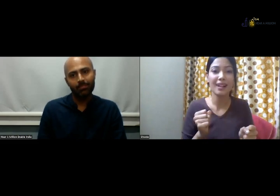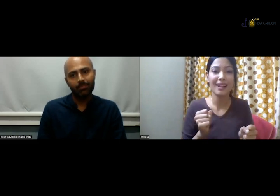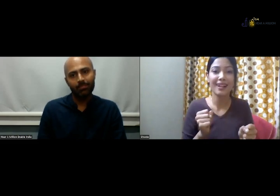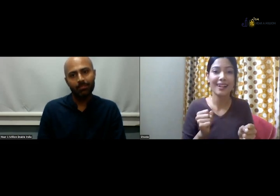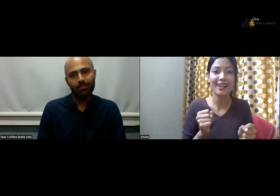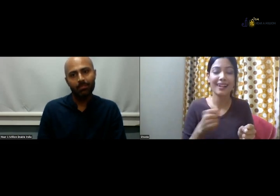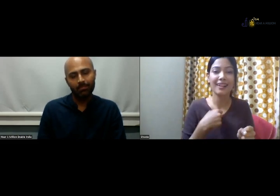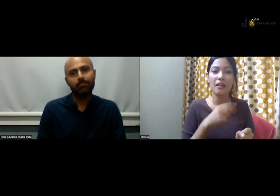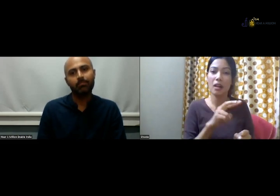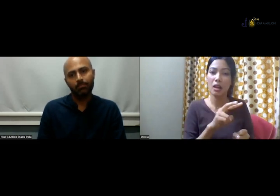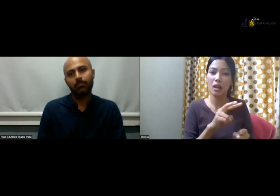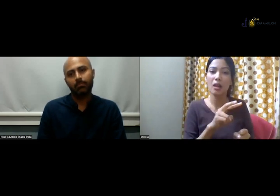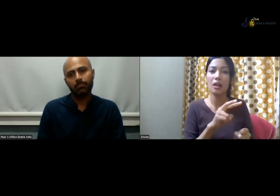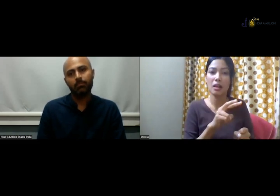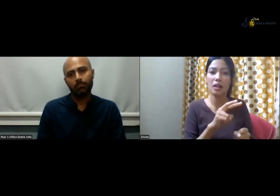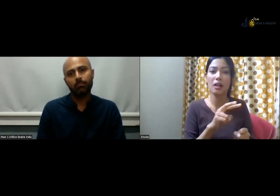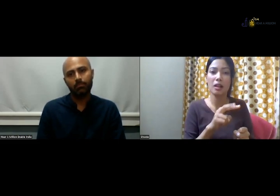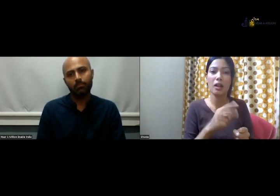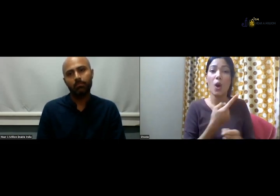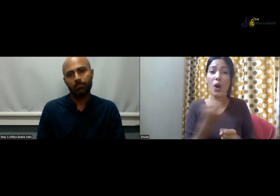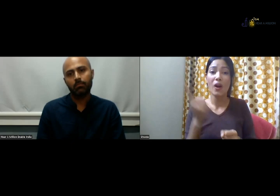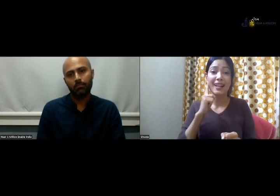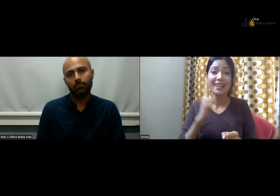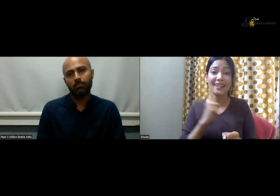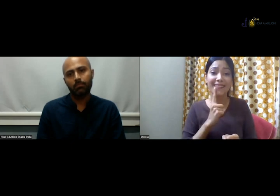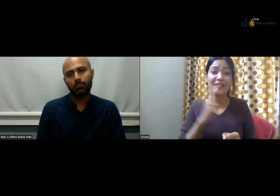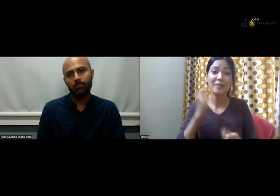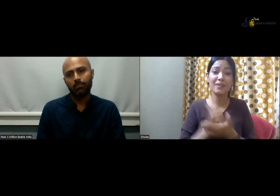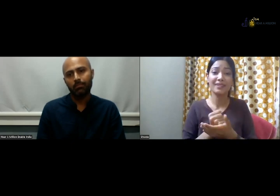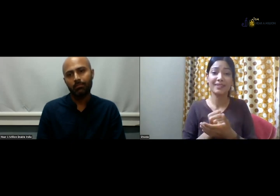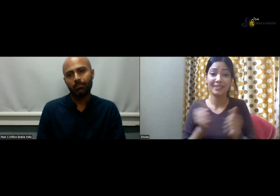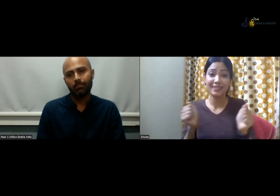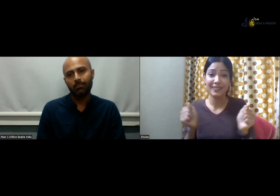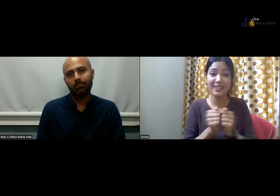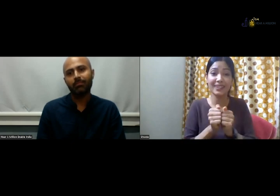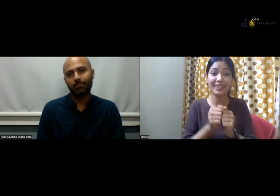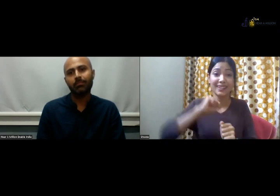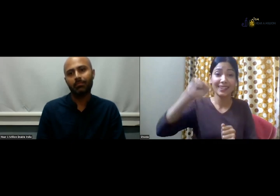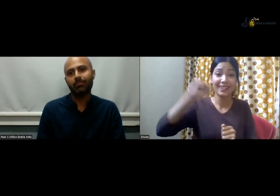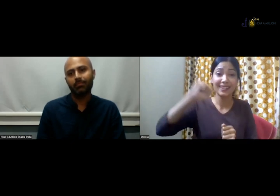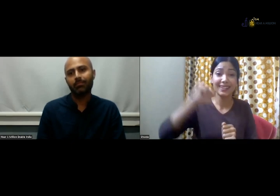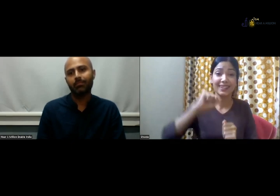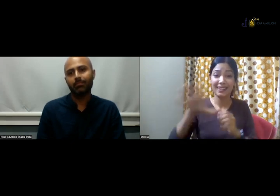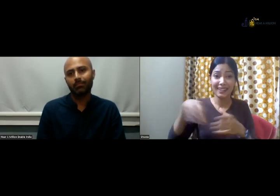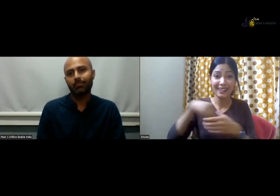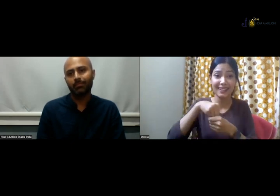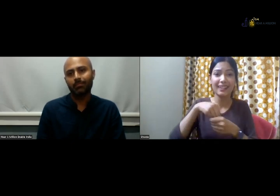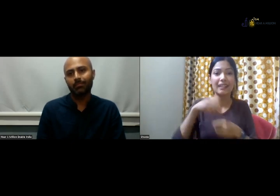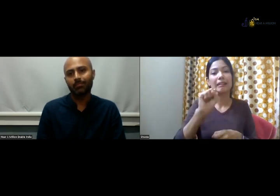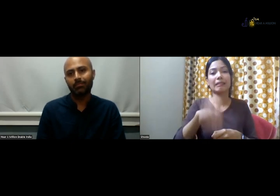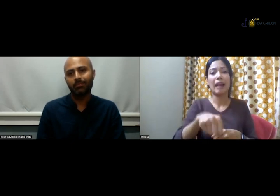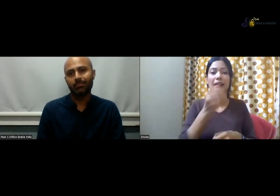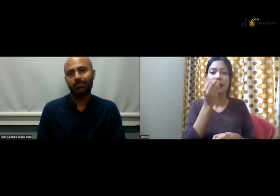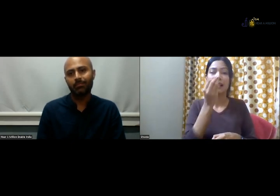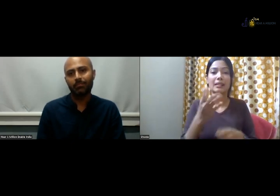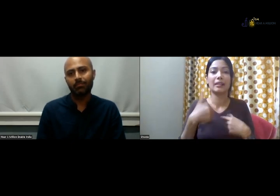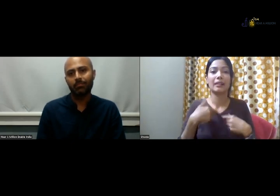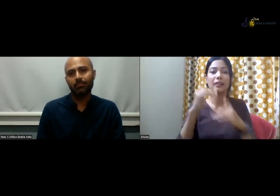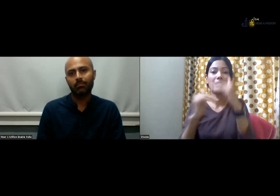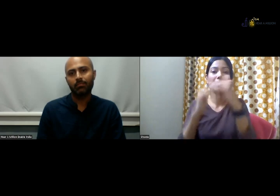Yeah, so she used to tell me that, and I understood it. So all the deaf